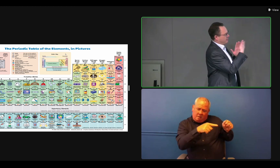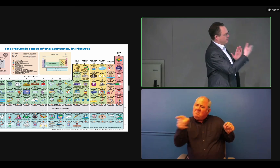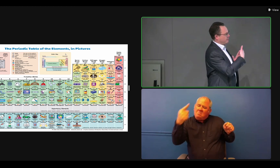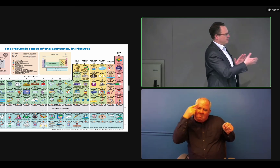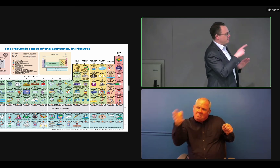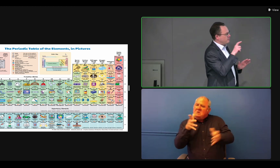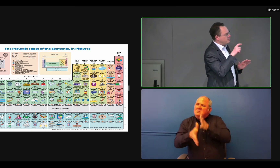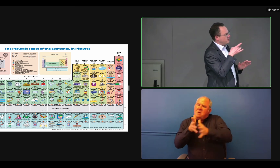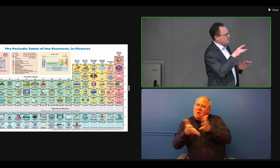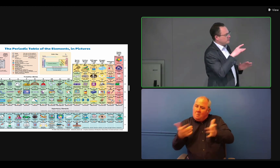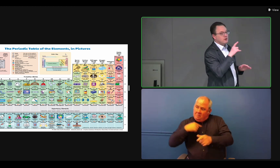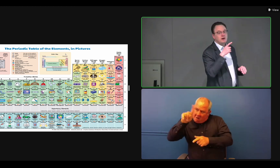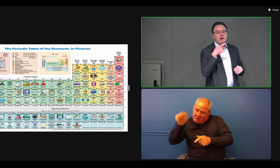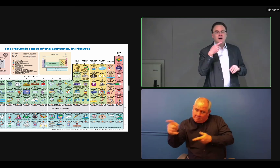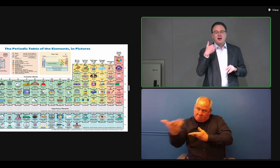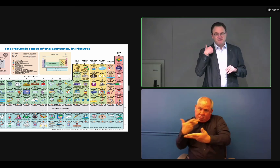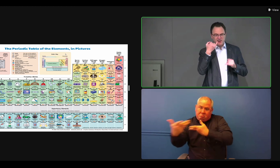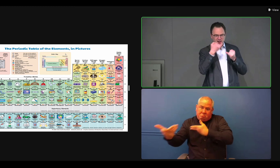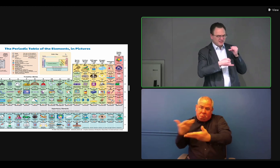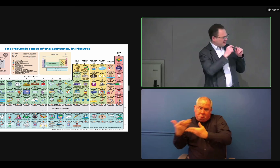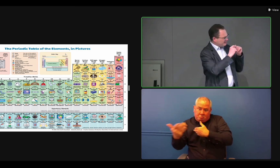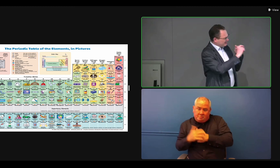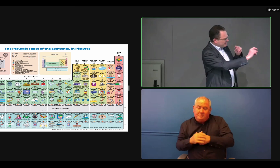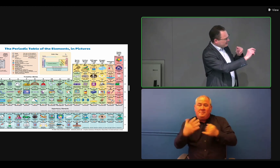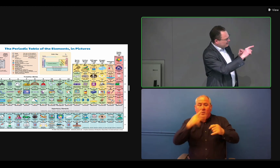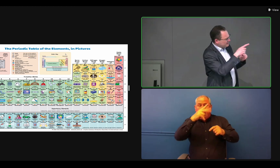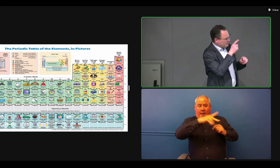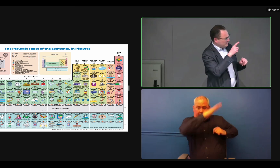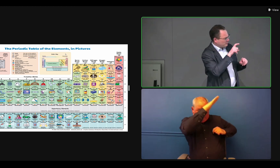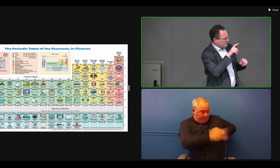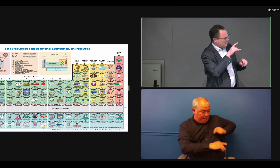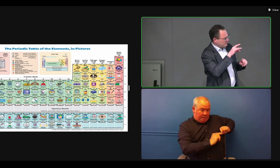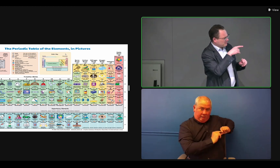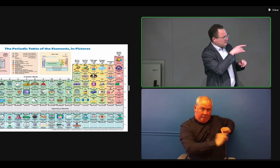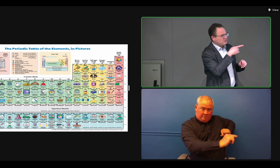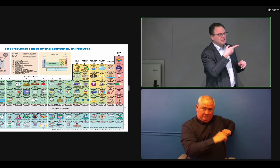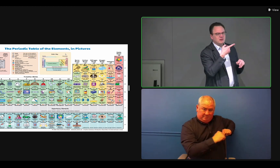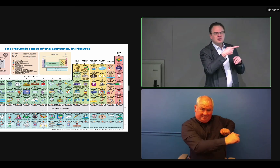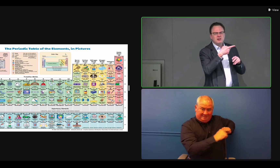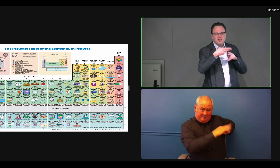usages here. This is all 118.